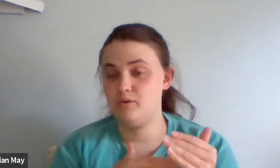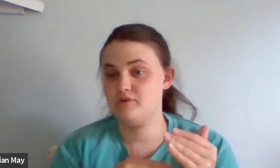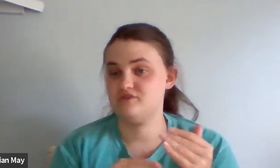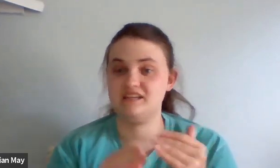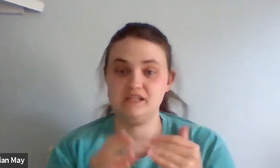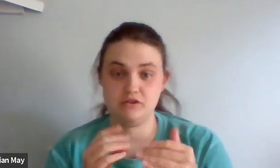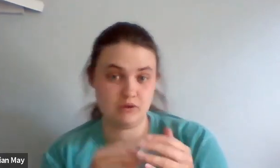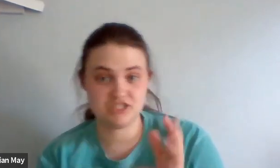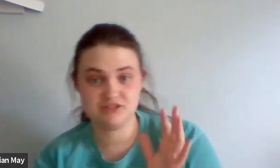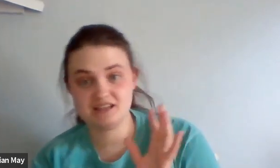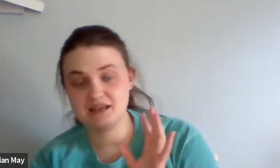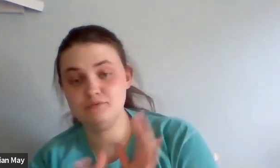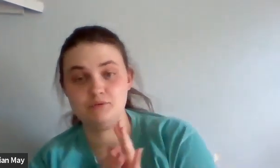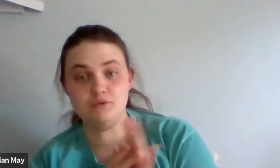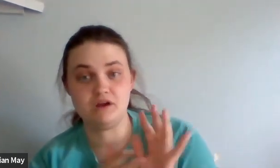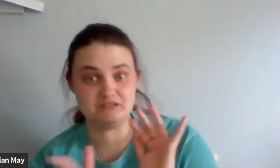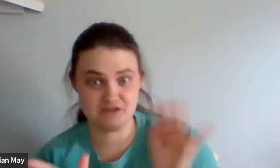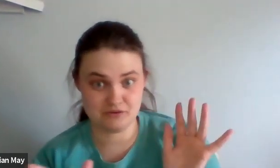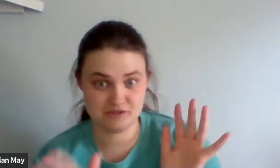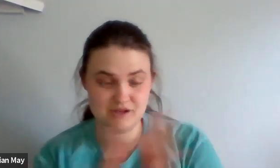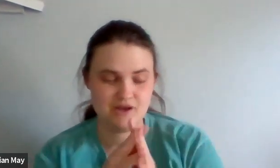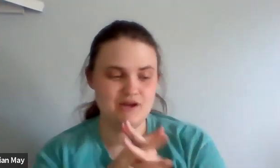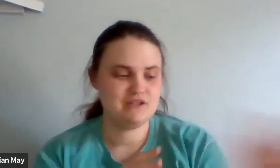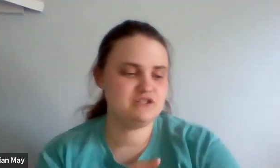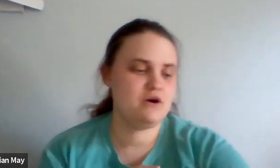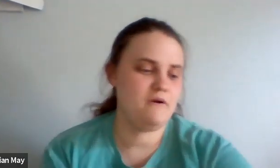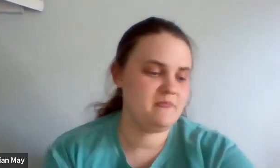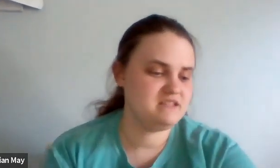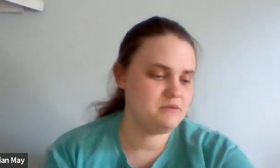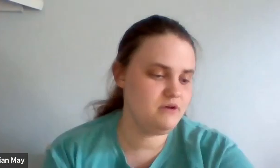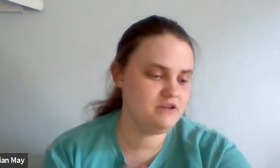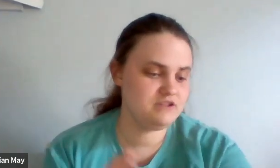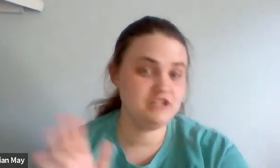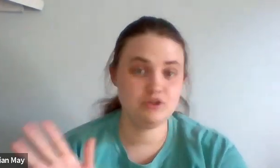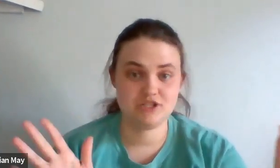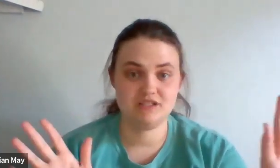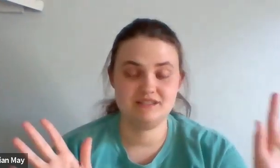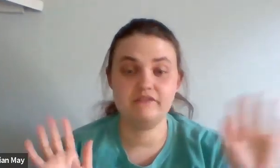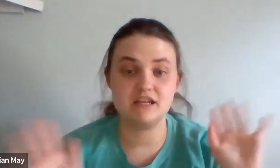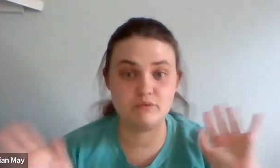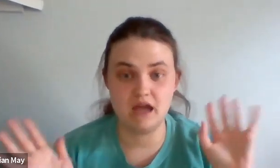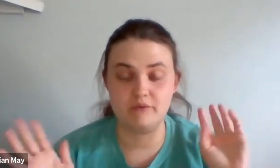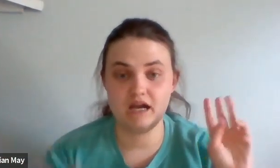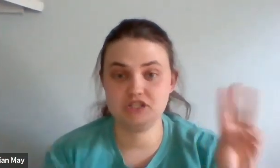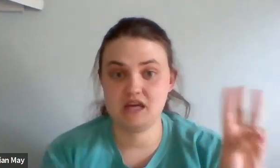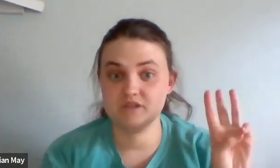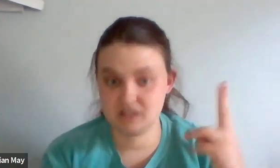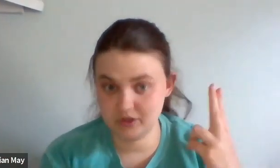or if there's any other questions you guys have, we will get onto those. So the WH questions, and that's what how we actually say them, is the